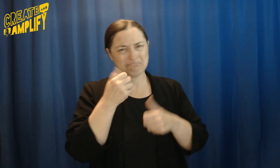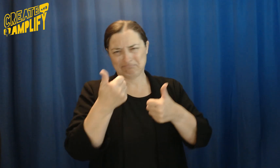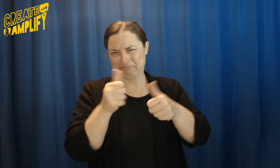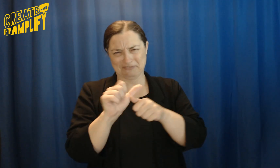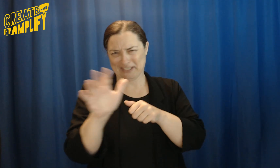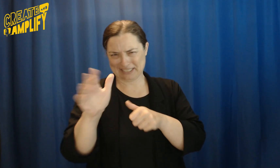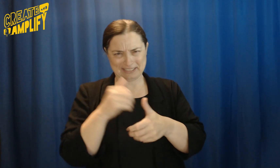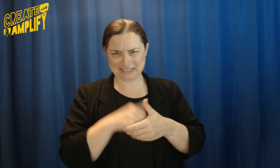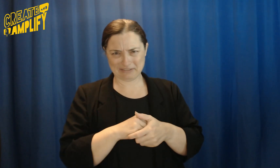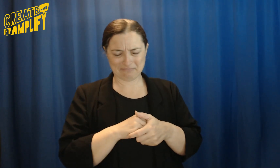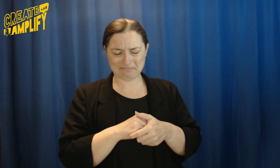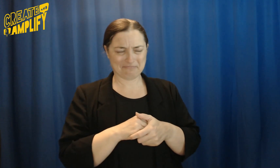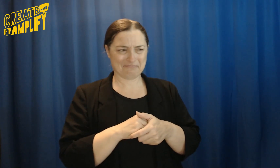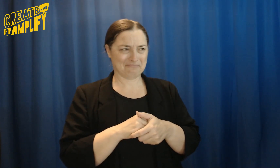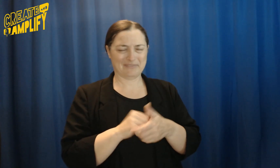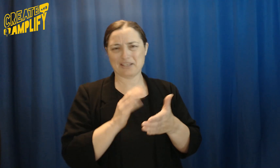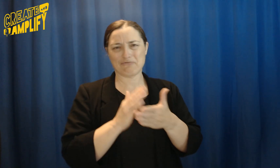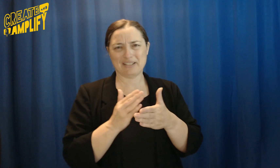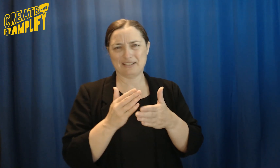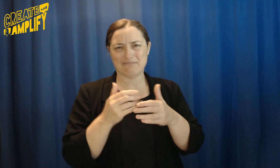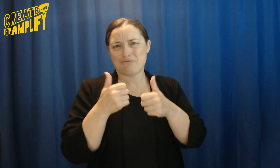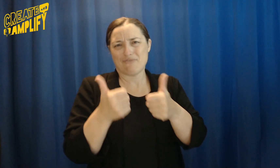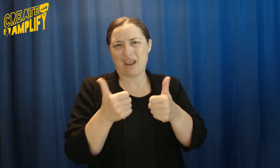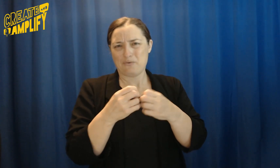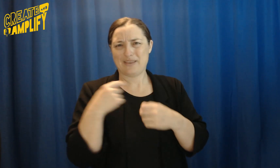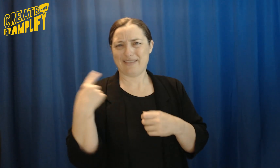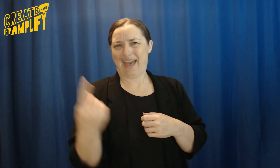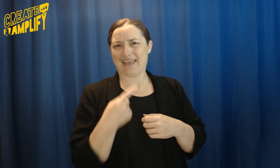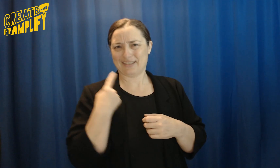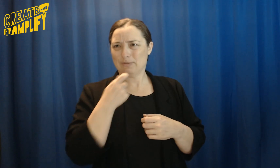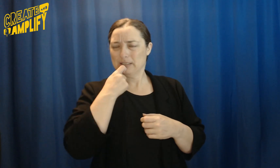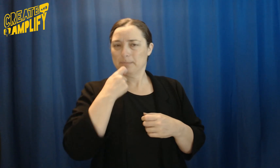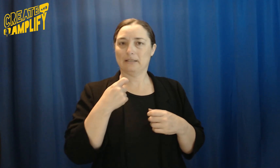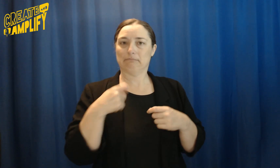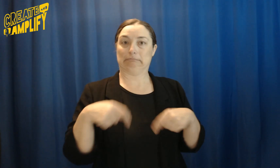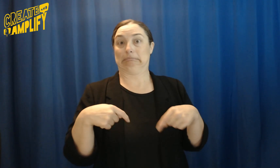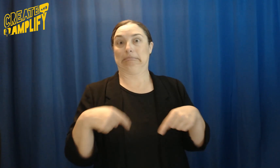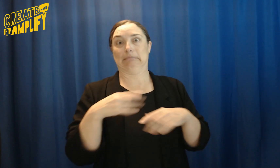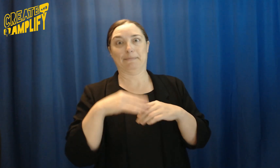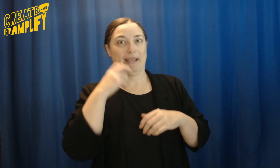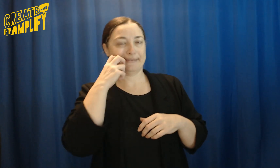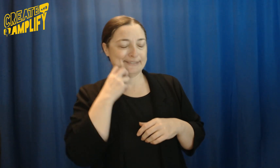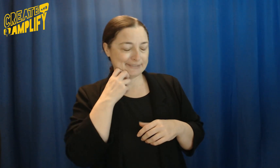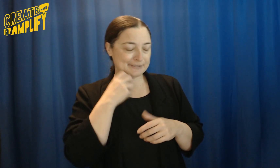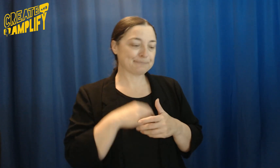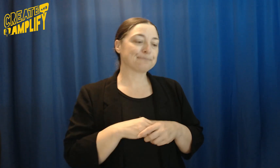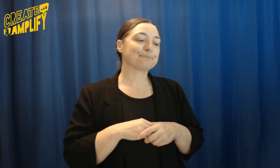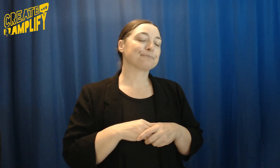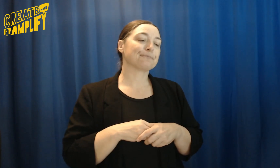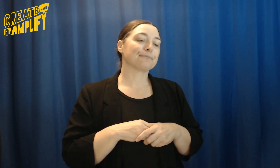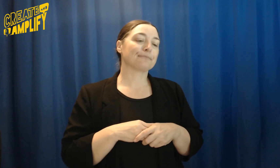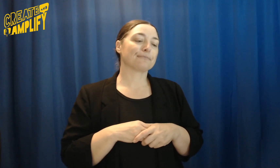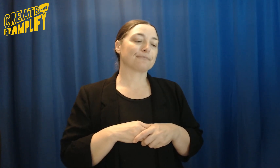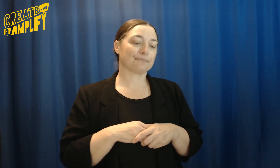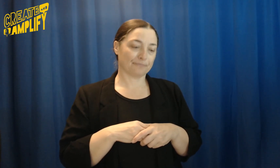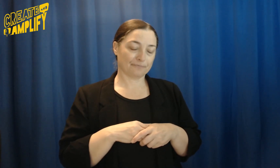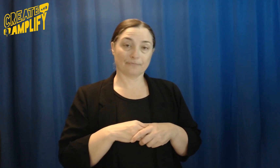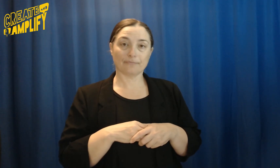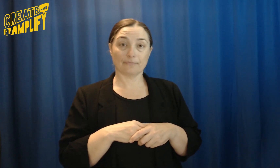They're really great with all of us who are quite nervous about the dentist. And when I legally changed my name